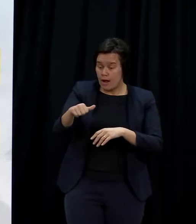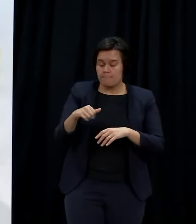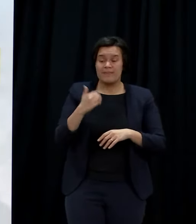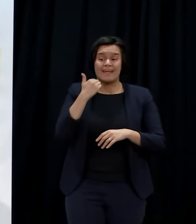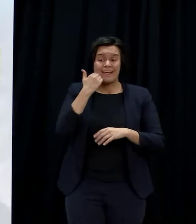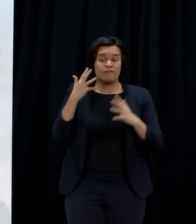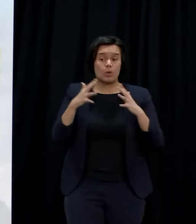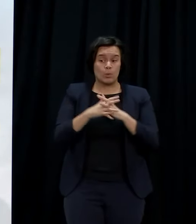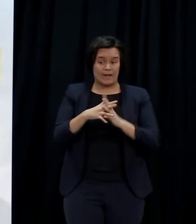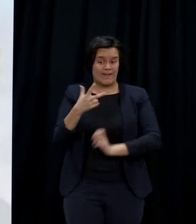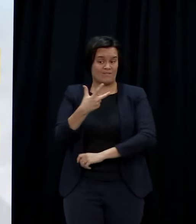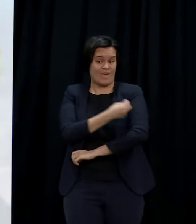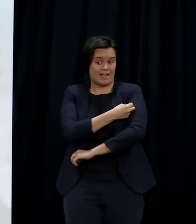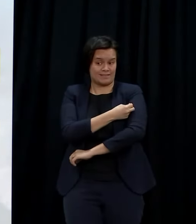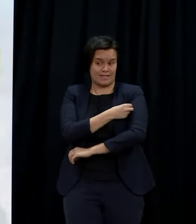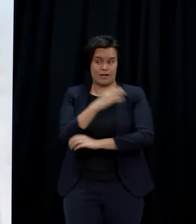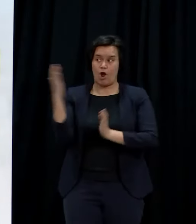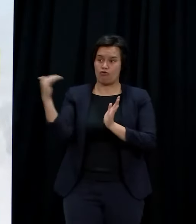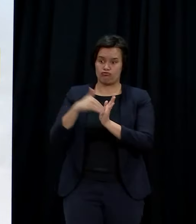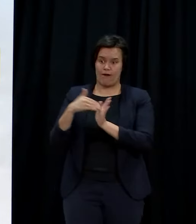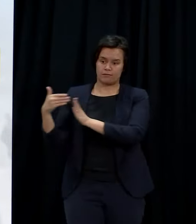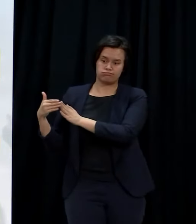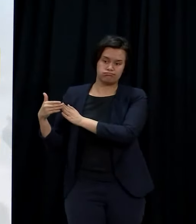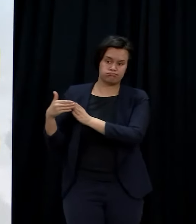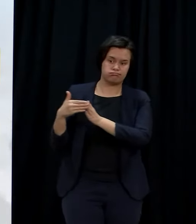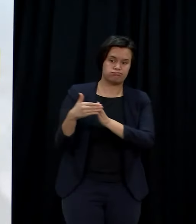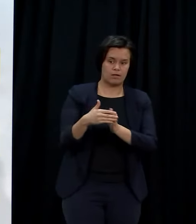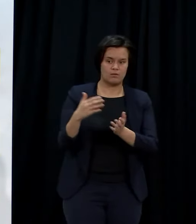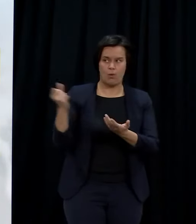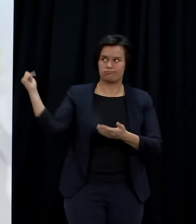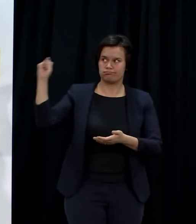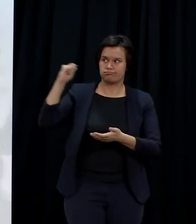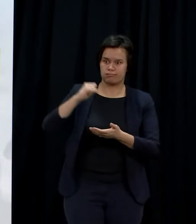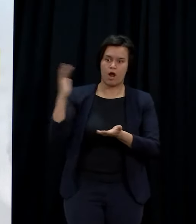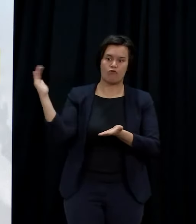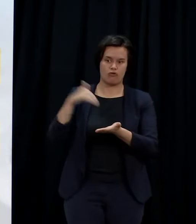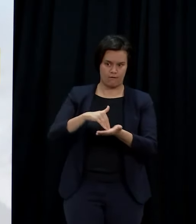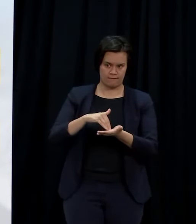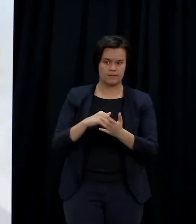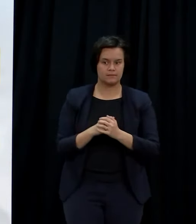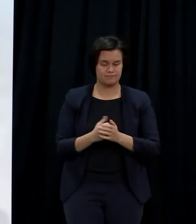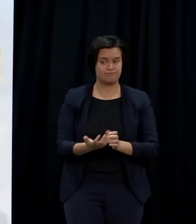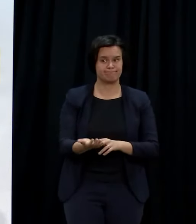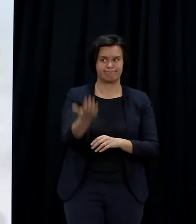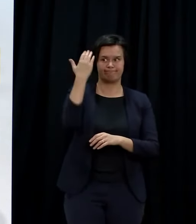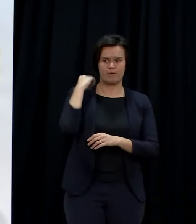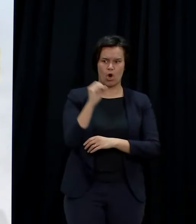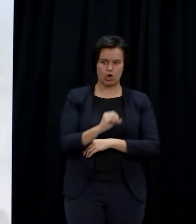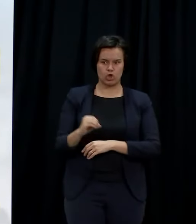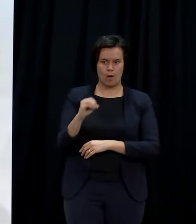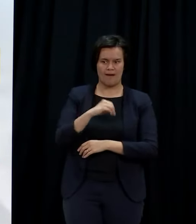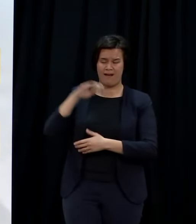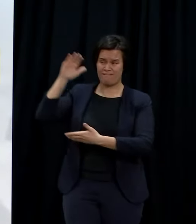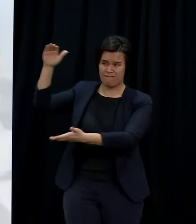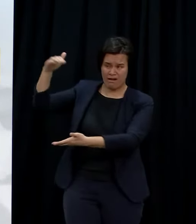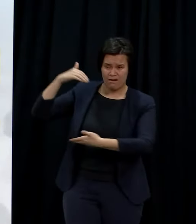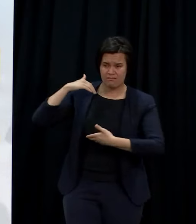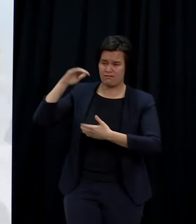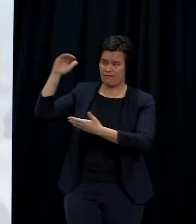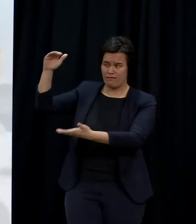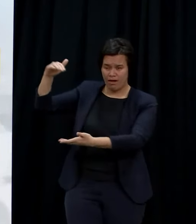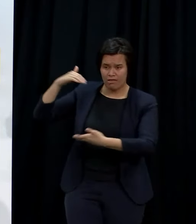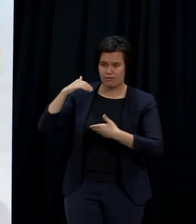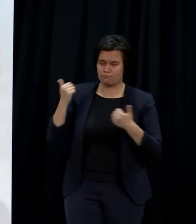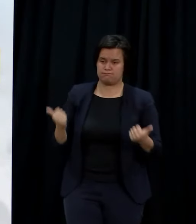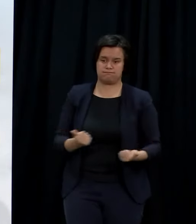and you'll recall that we did flag that actually when we start getting very large shipments in October, and in the intervening